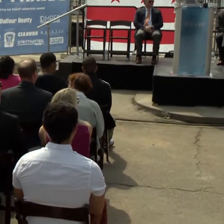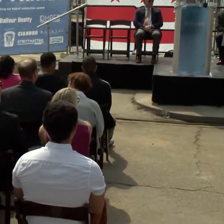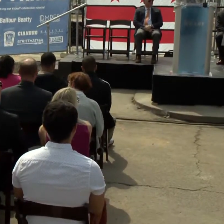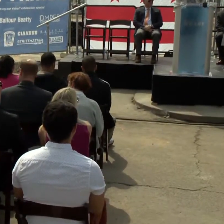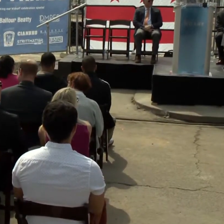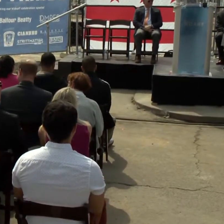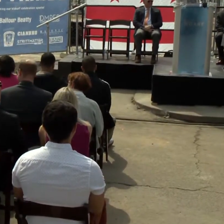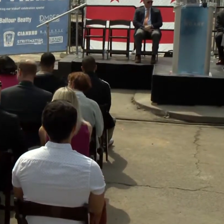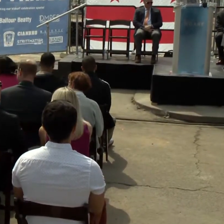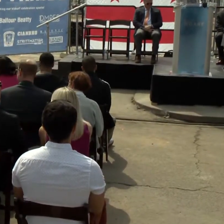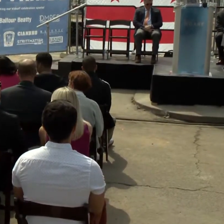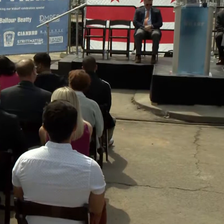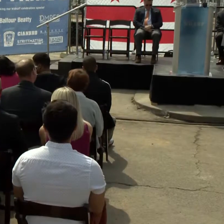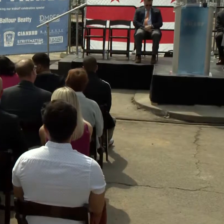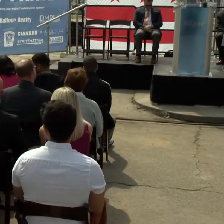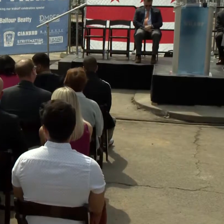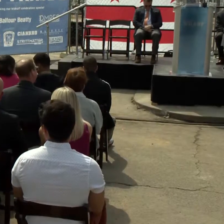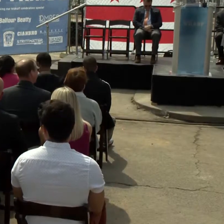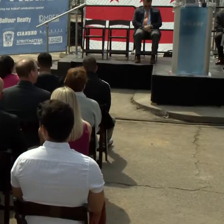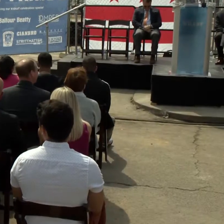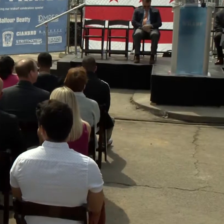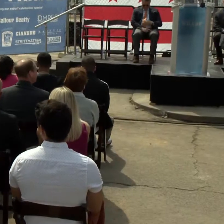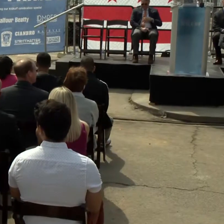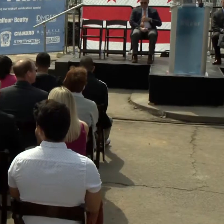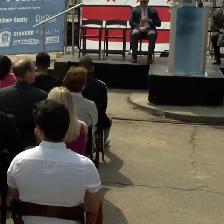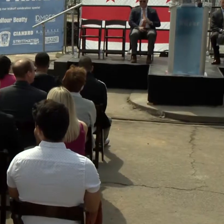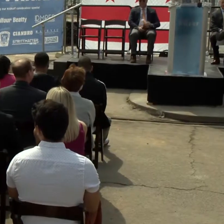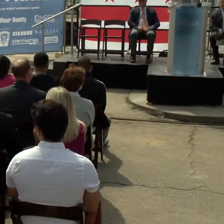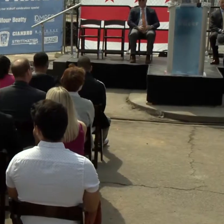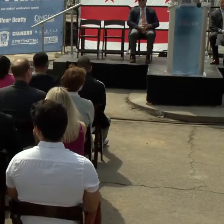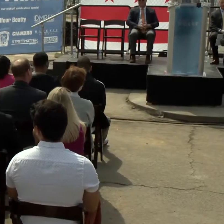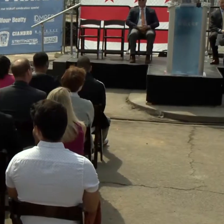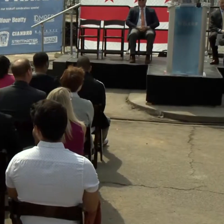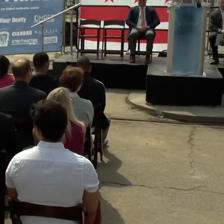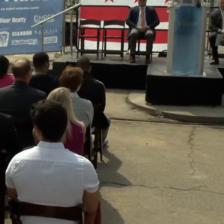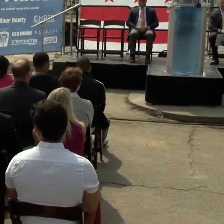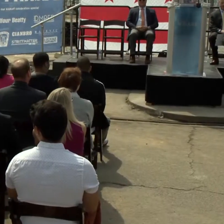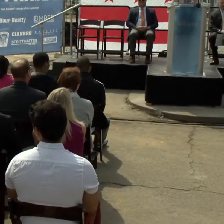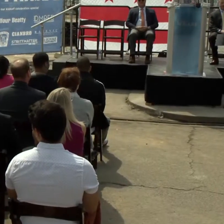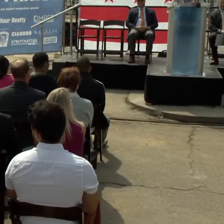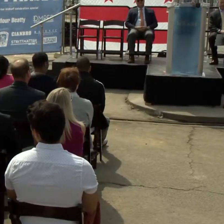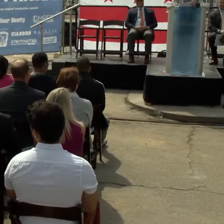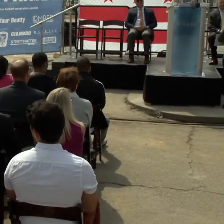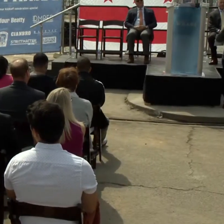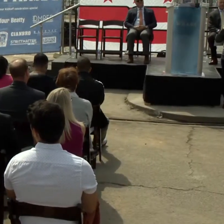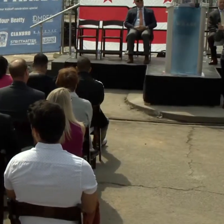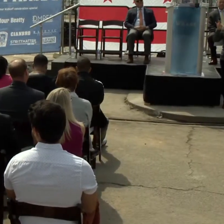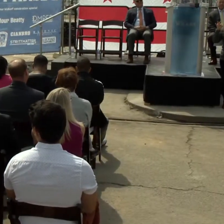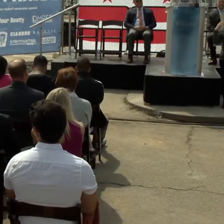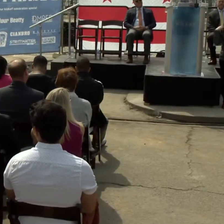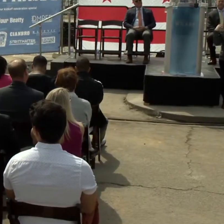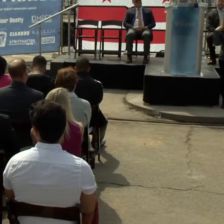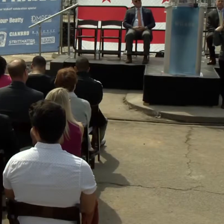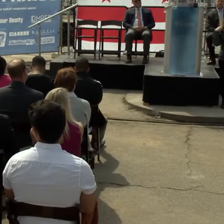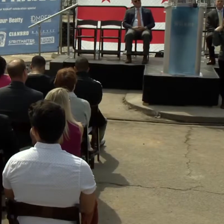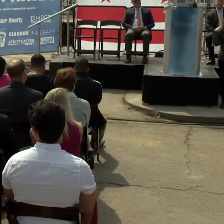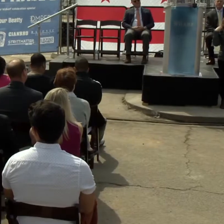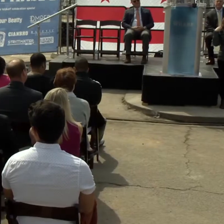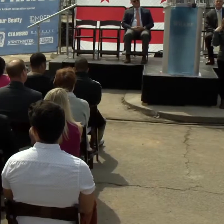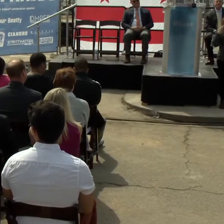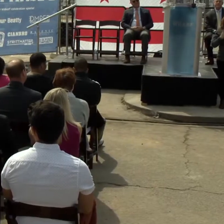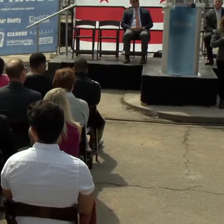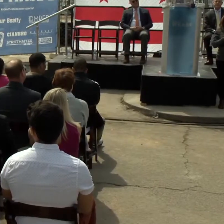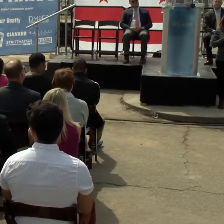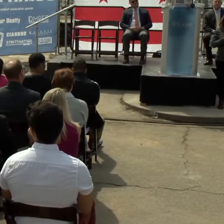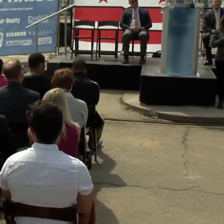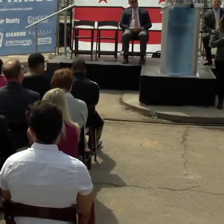you who are public elected officials, I know you join with me